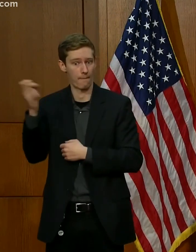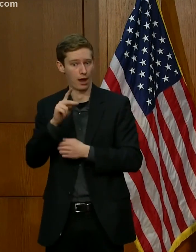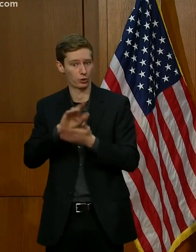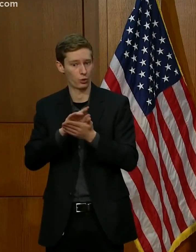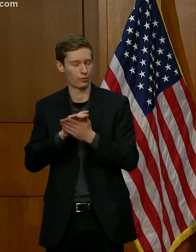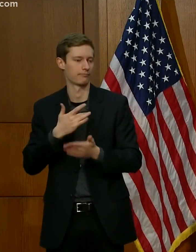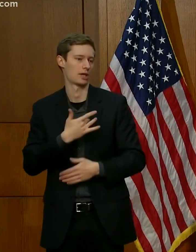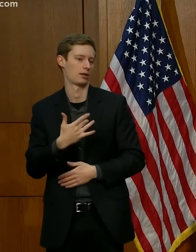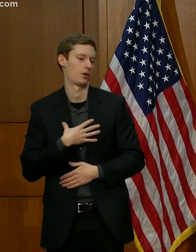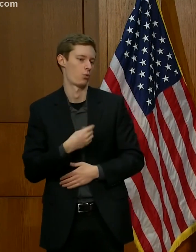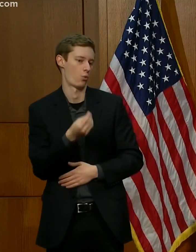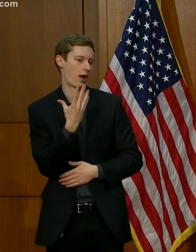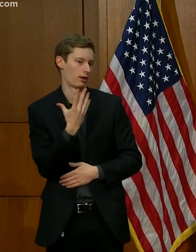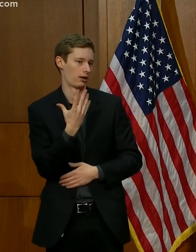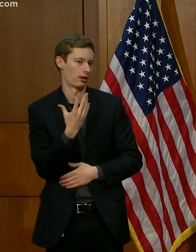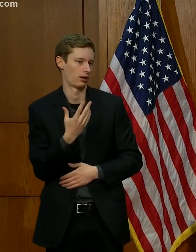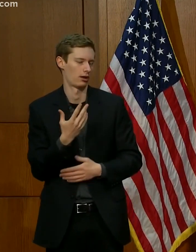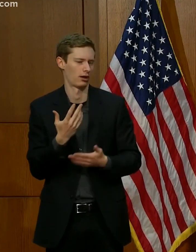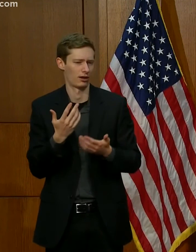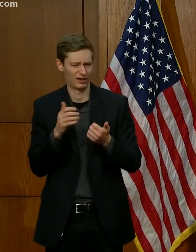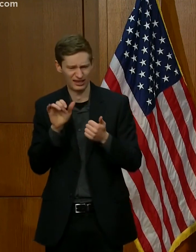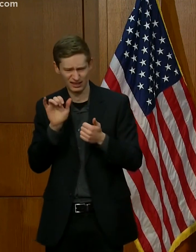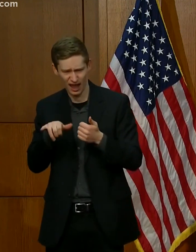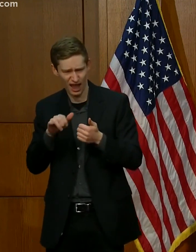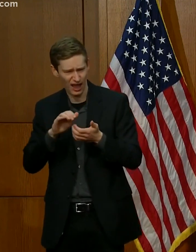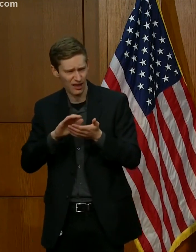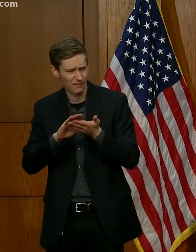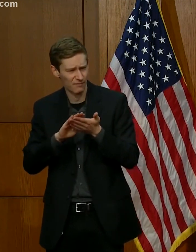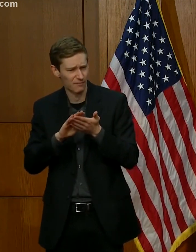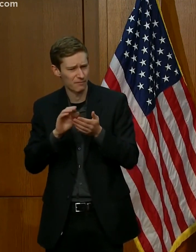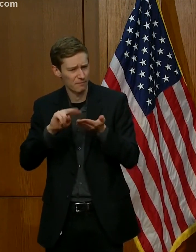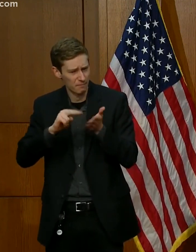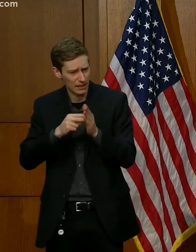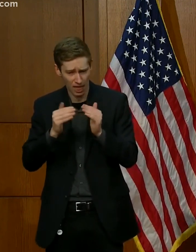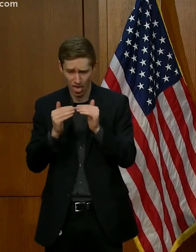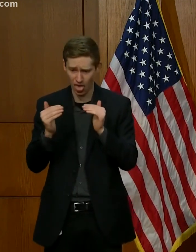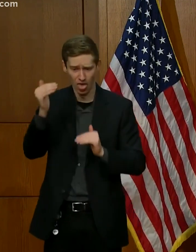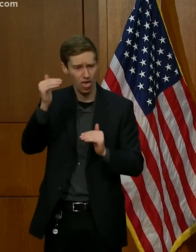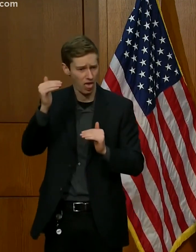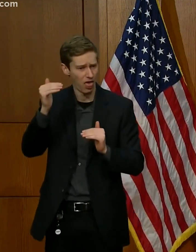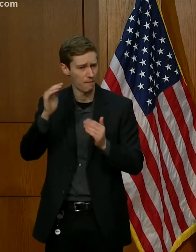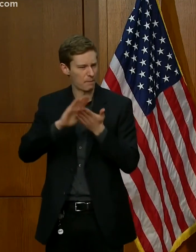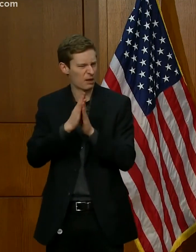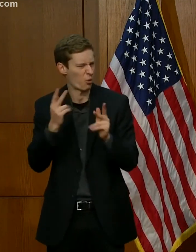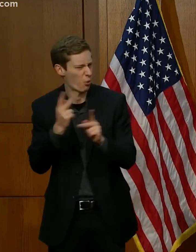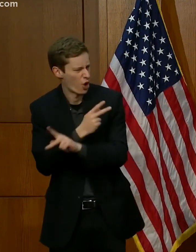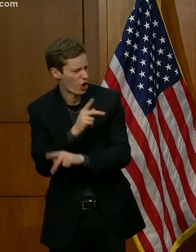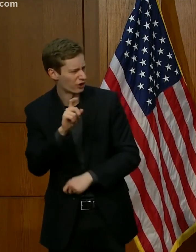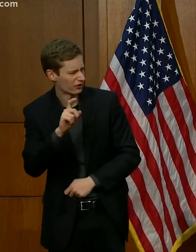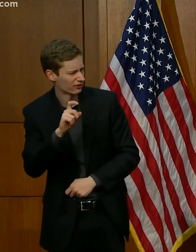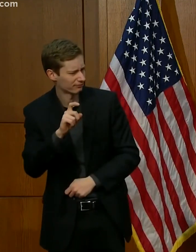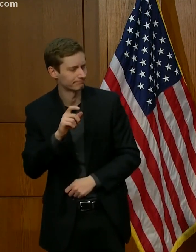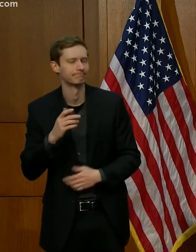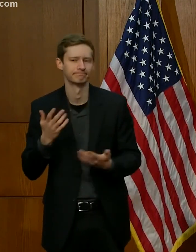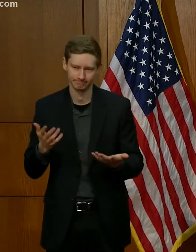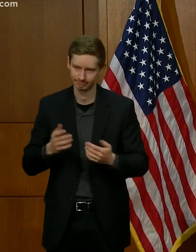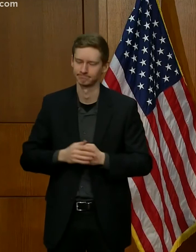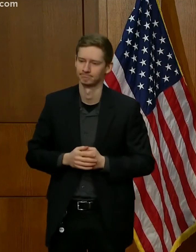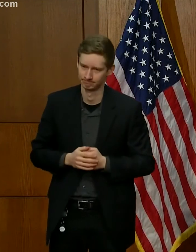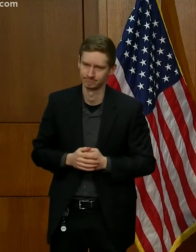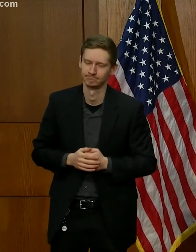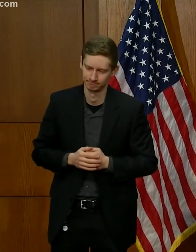And so I'm wondering, how does that not exacerbate equity and achievement gaps? Yeah, you know, the way I would look at this moving forward, I